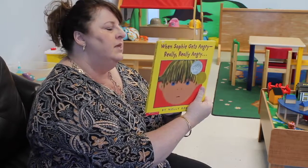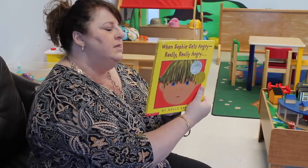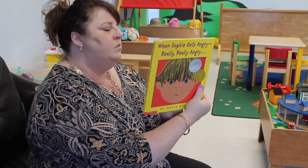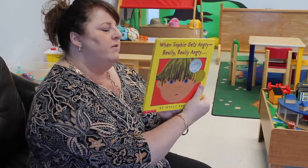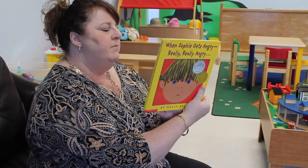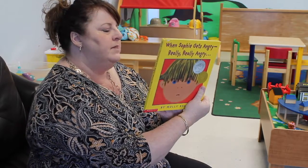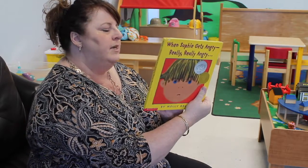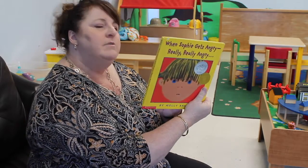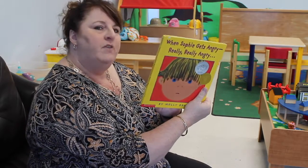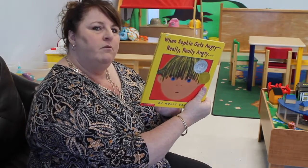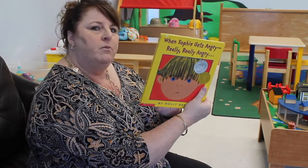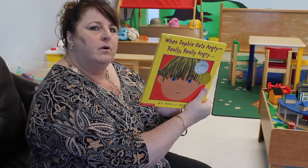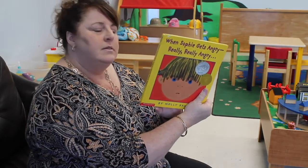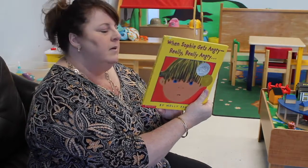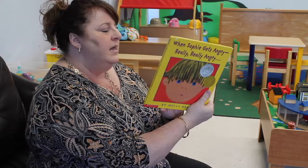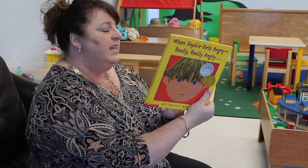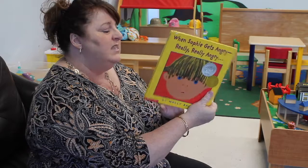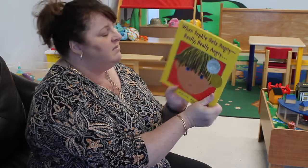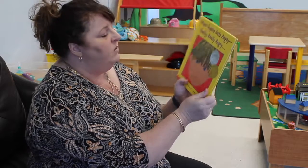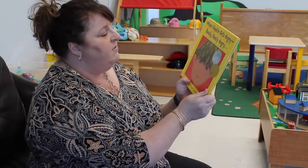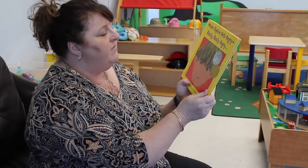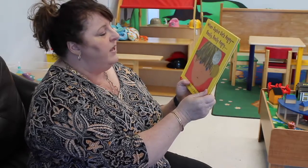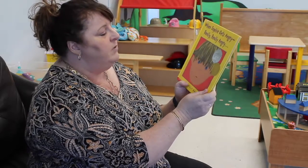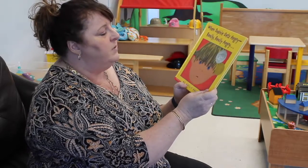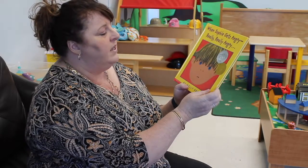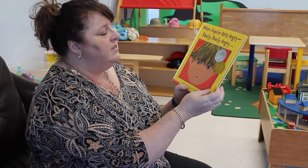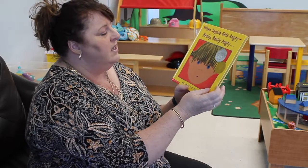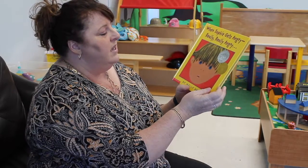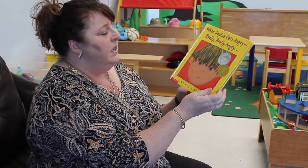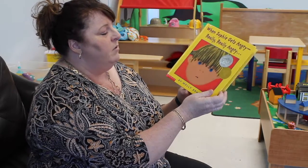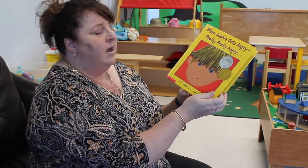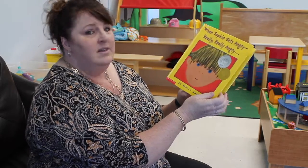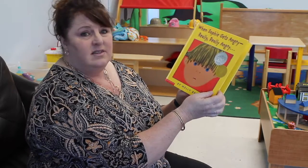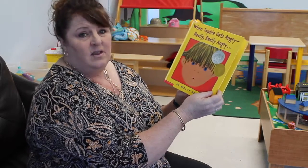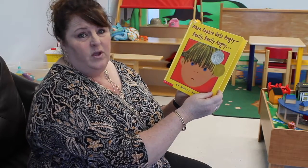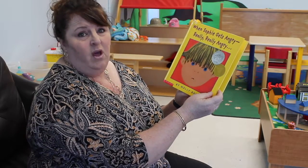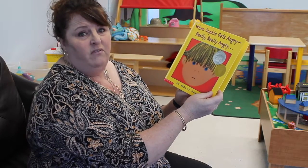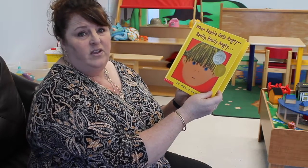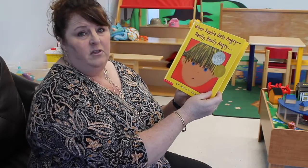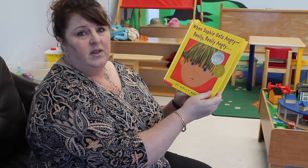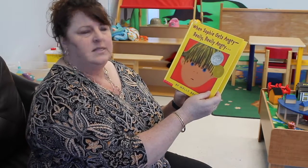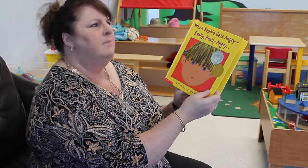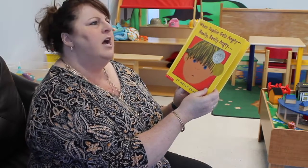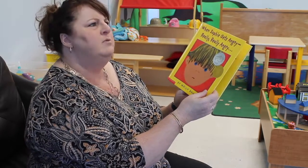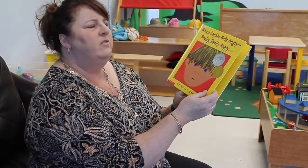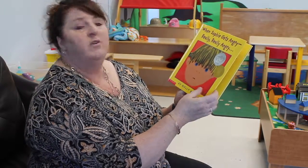is one of Miss Kim's favorite books. It's one of my favorites because it reminds us that we all feel things. Sometimes we feel